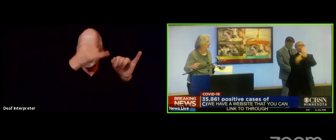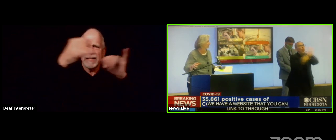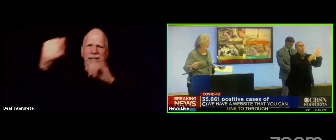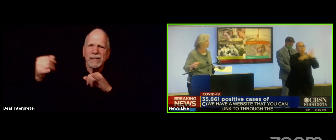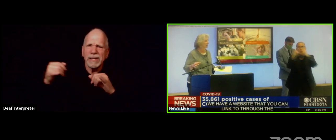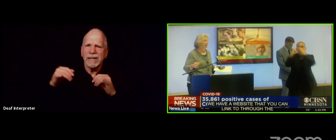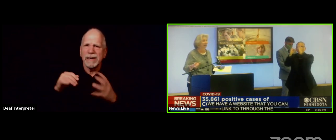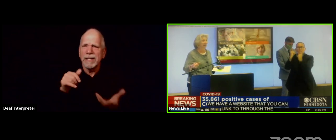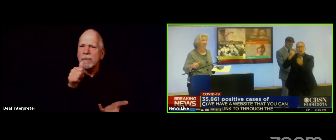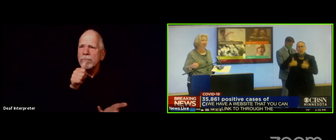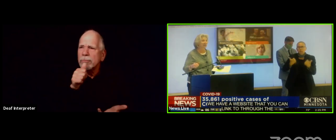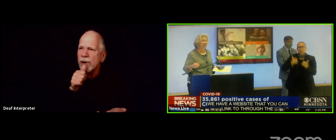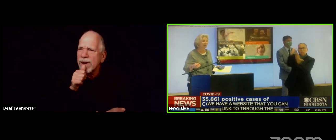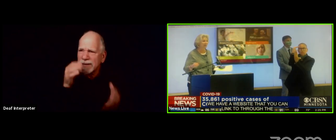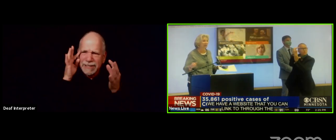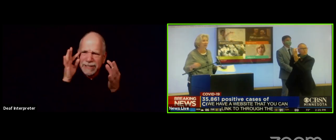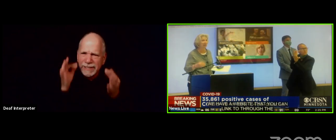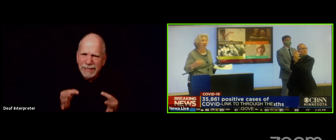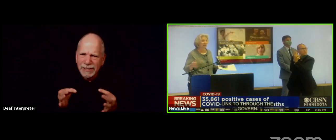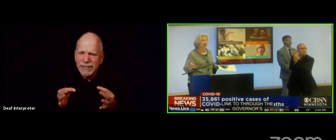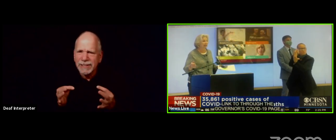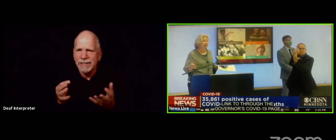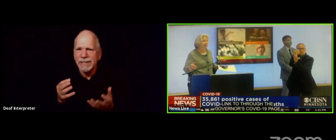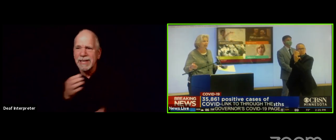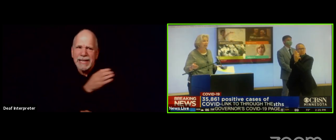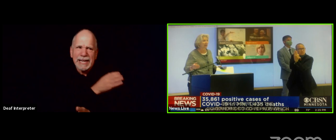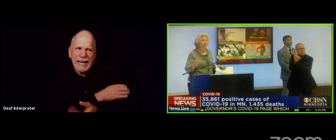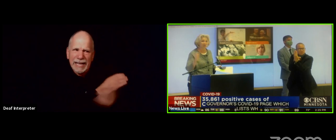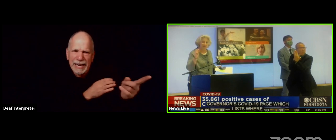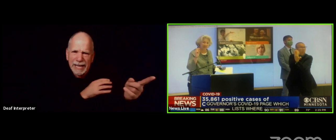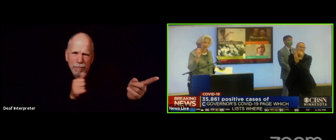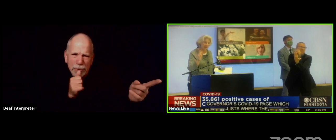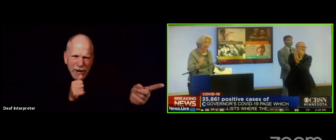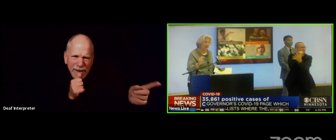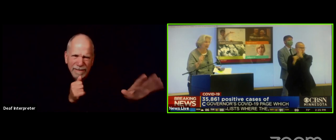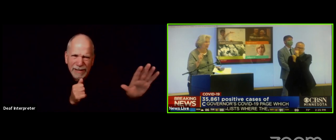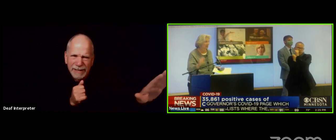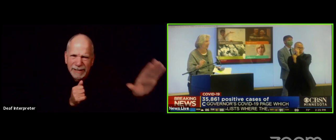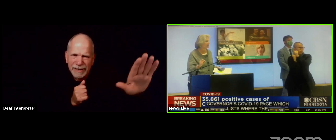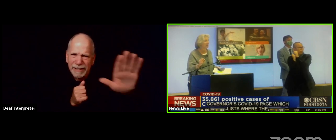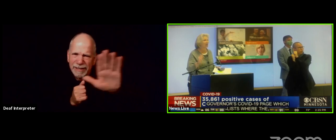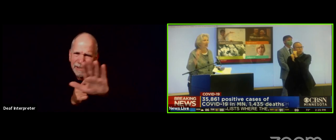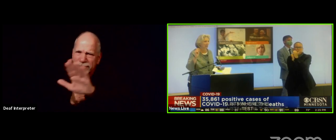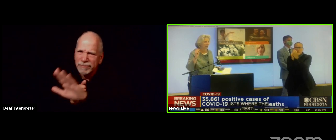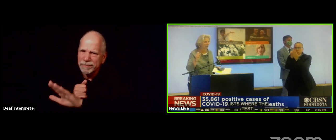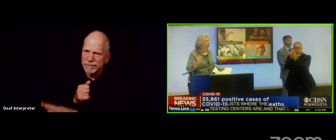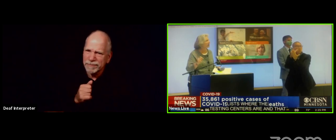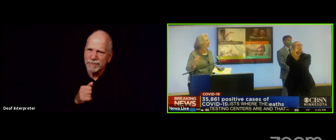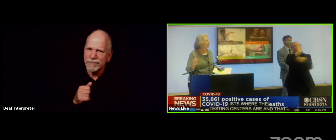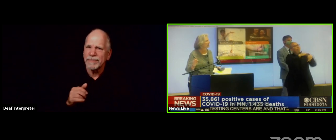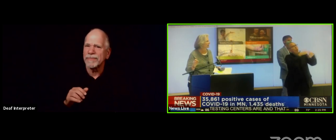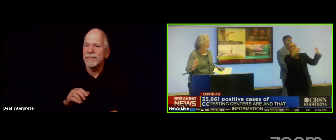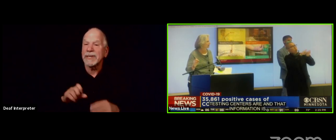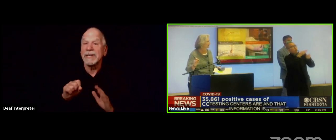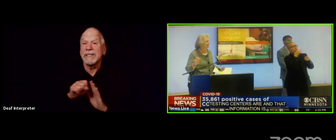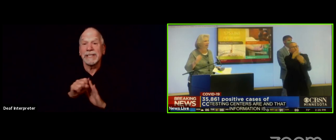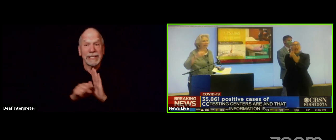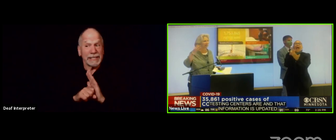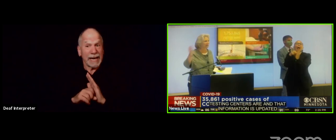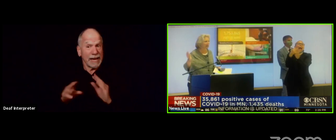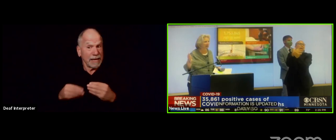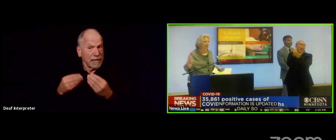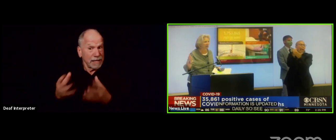around the state, and that information's updated daily. And so you can see on each site, what are they testing there